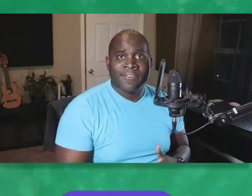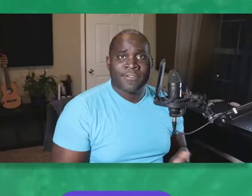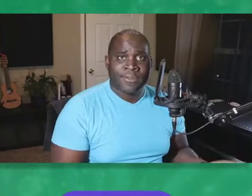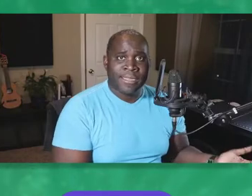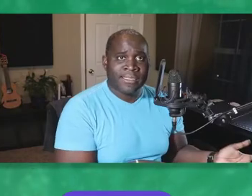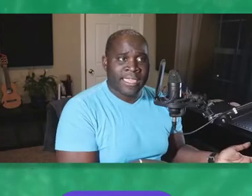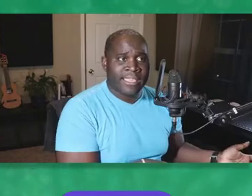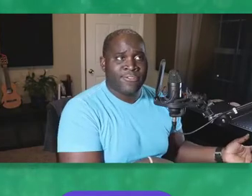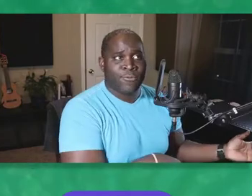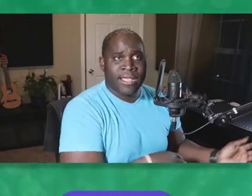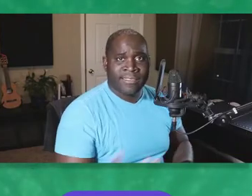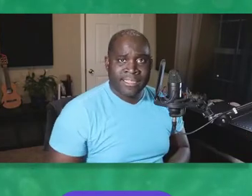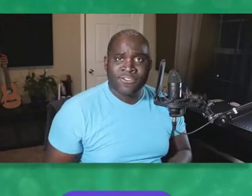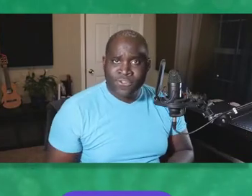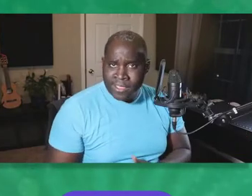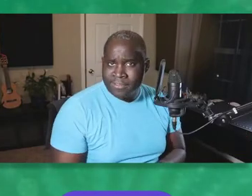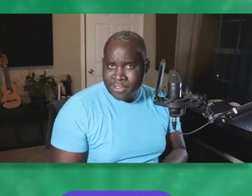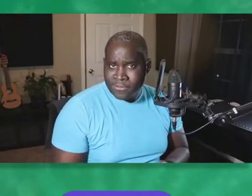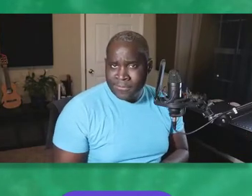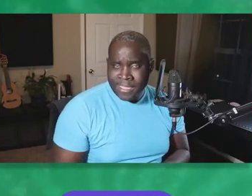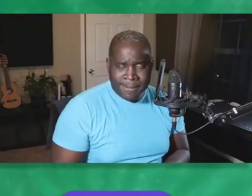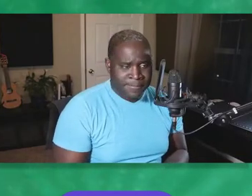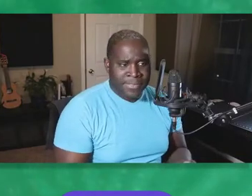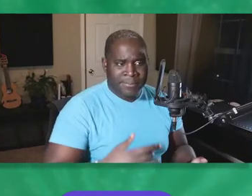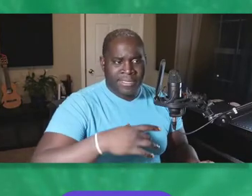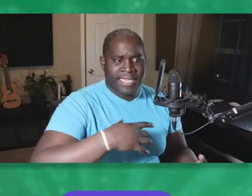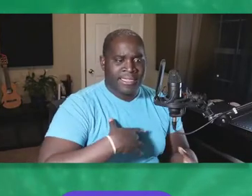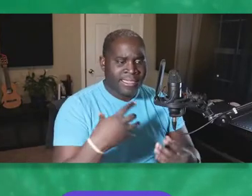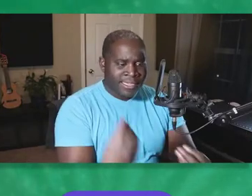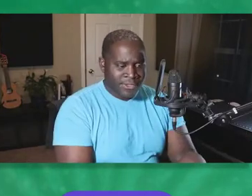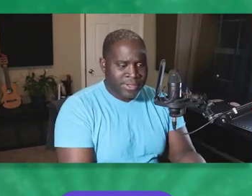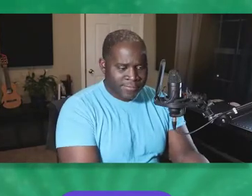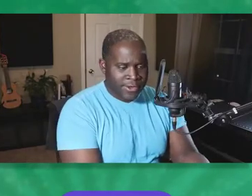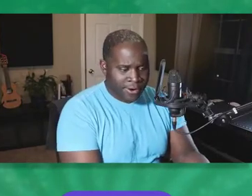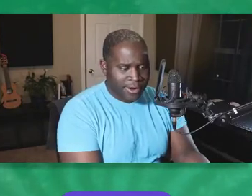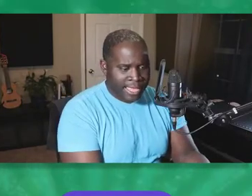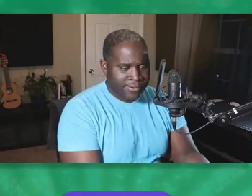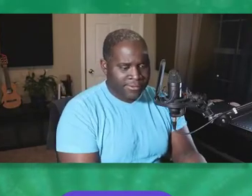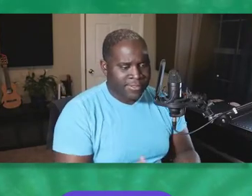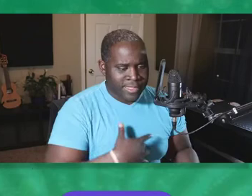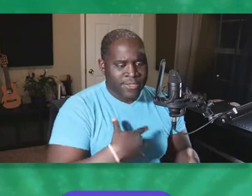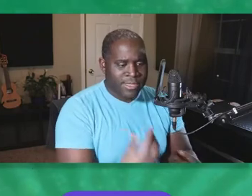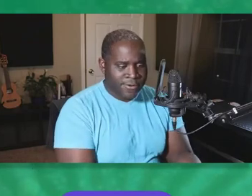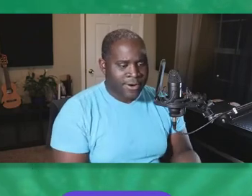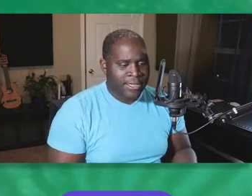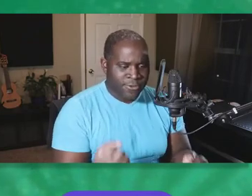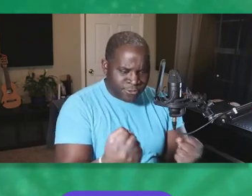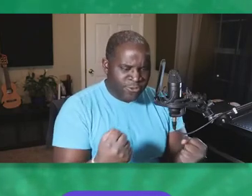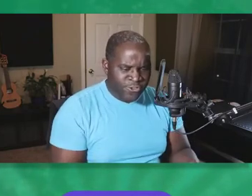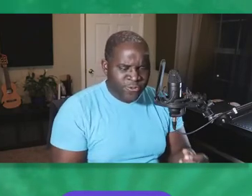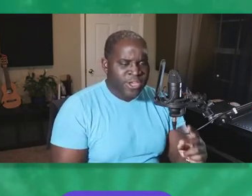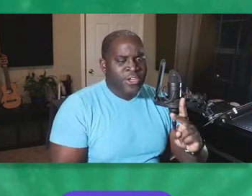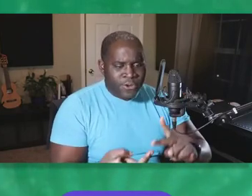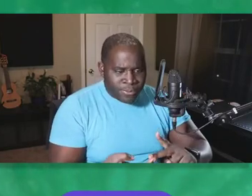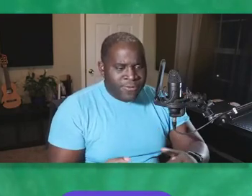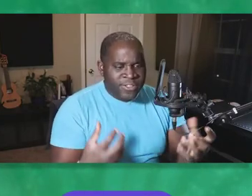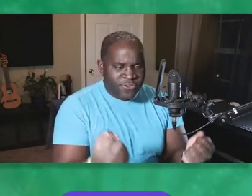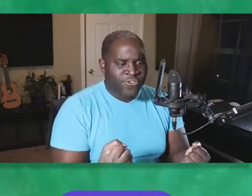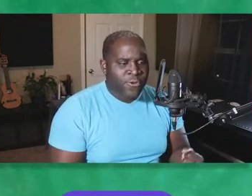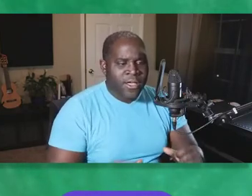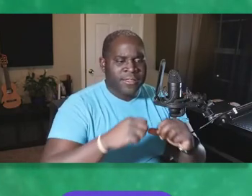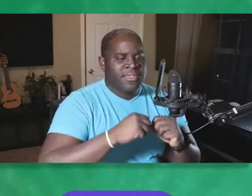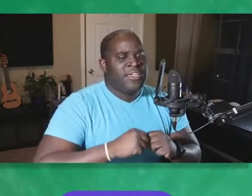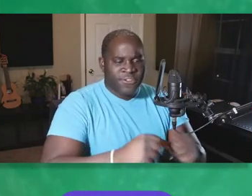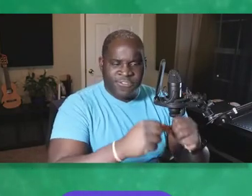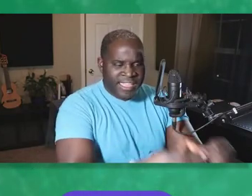not necessarily be like a direct English translation for that, but like you giving your heart out, like you give your heart out. You're perfect.